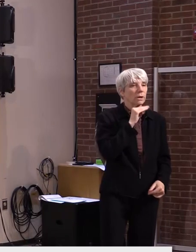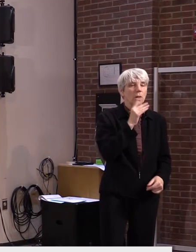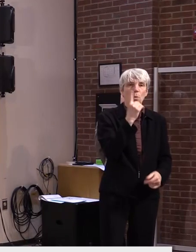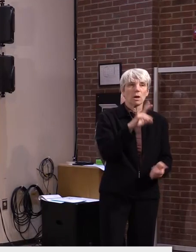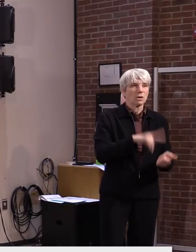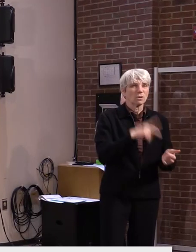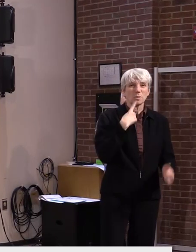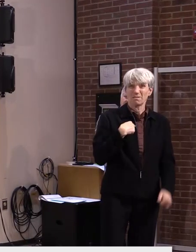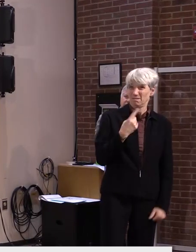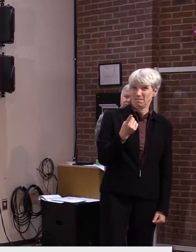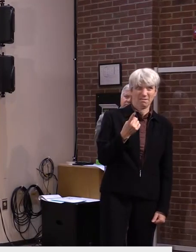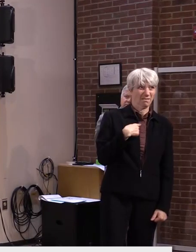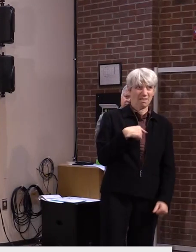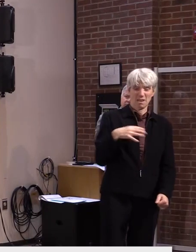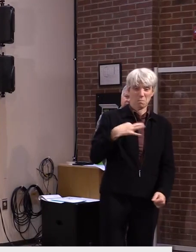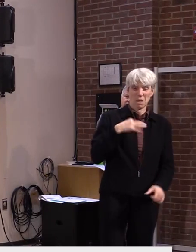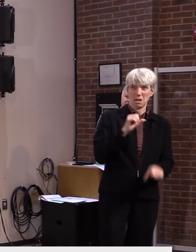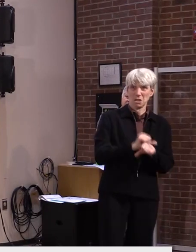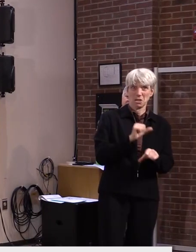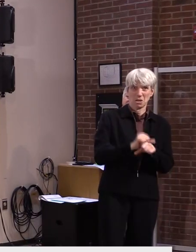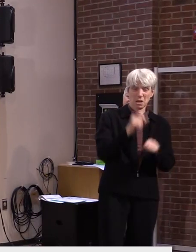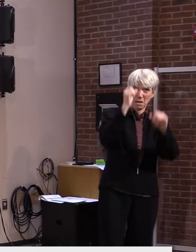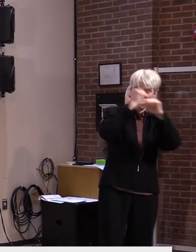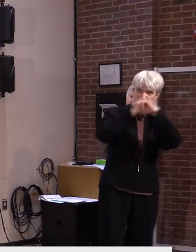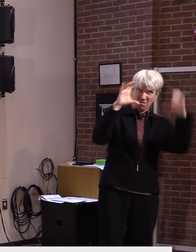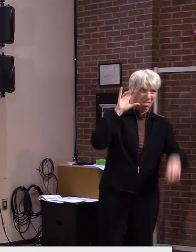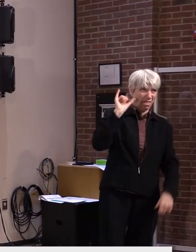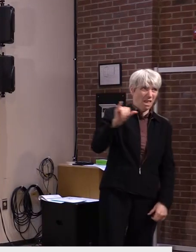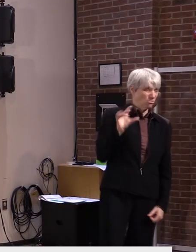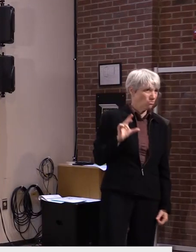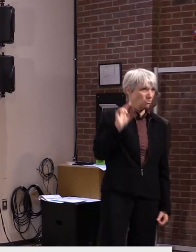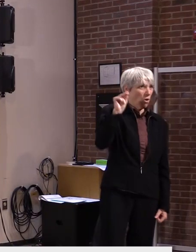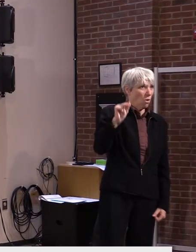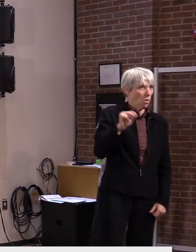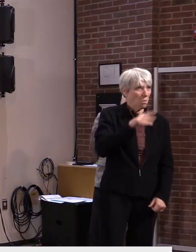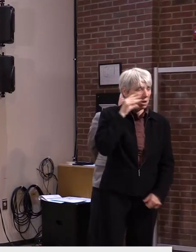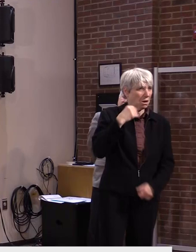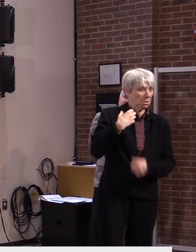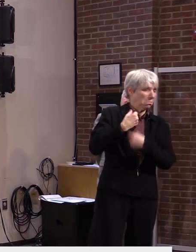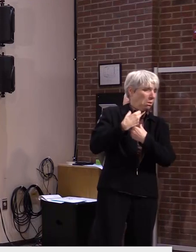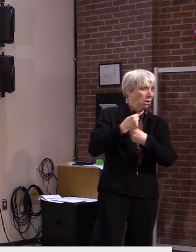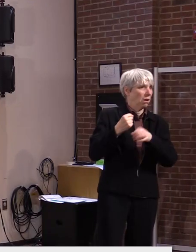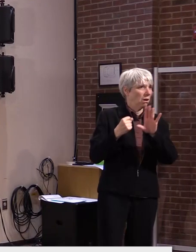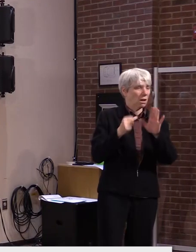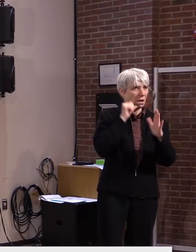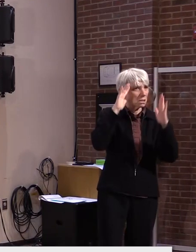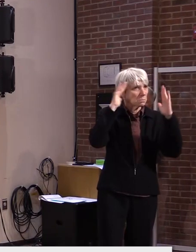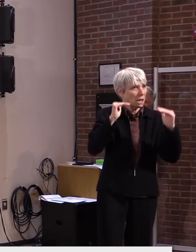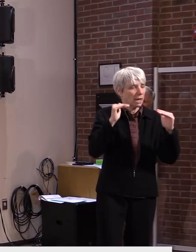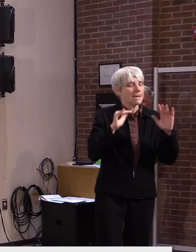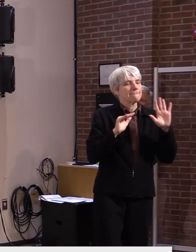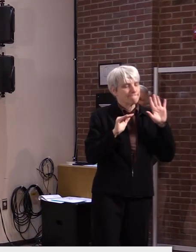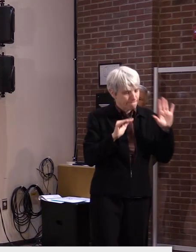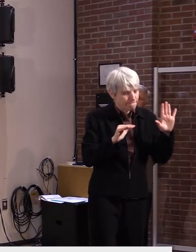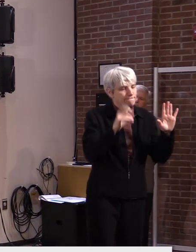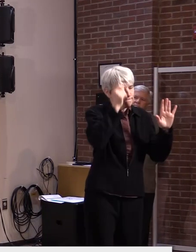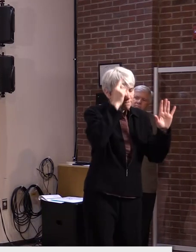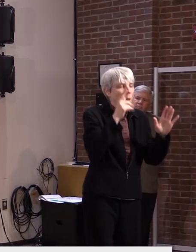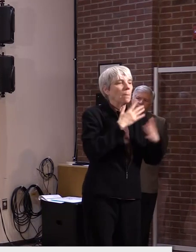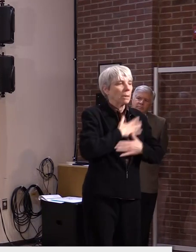up to be a nurse, to be arguing with parents about the need to comply. But again, it's all about keeping our kids safe. So we just need everyone